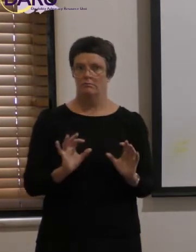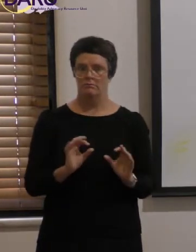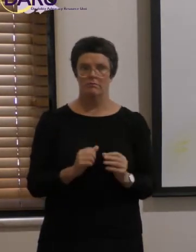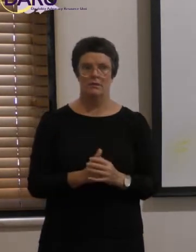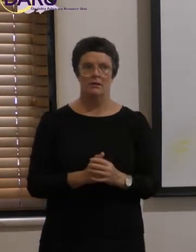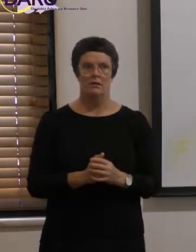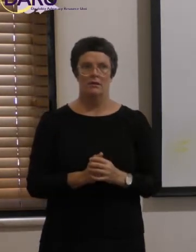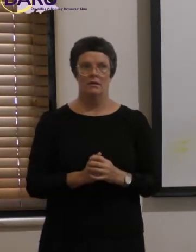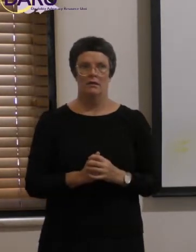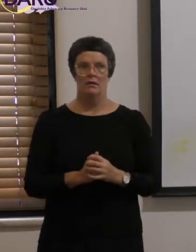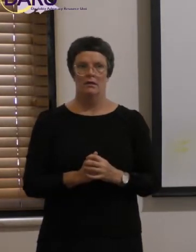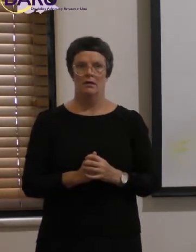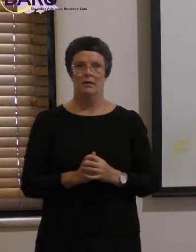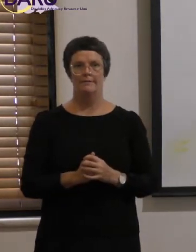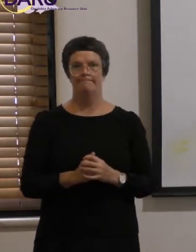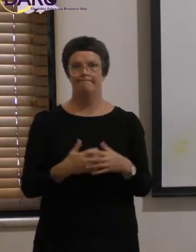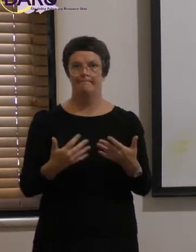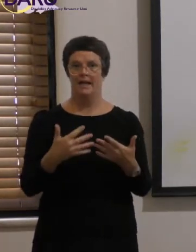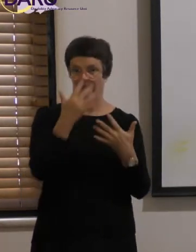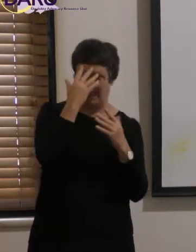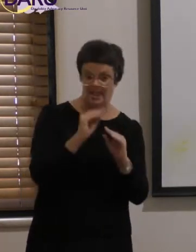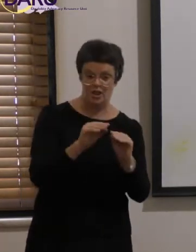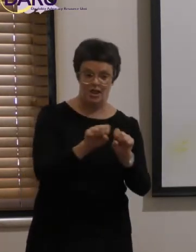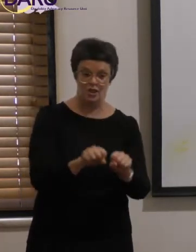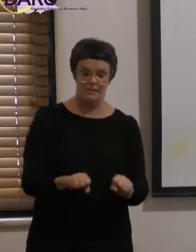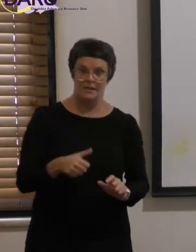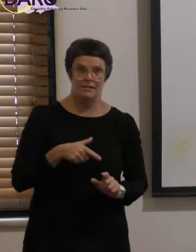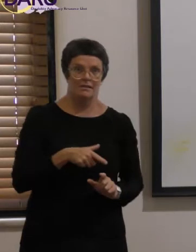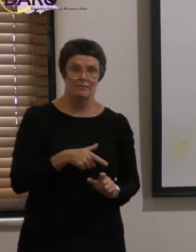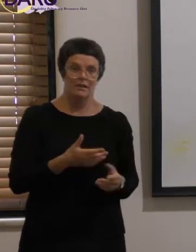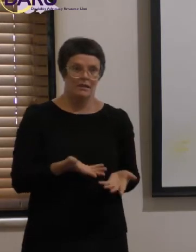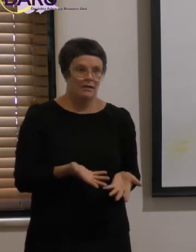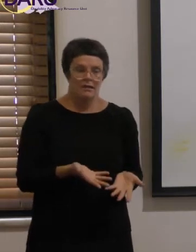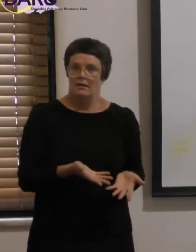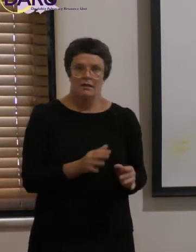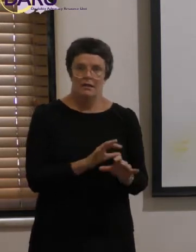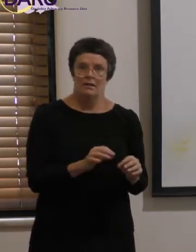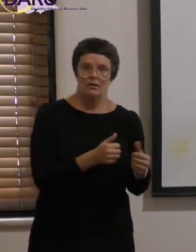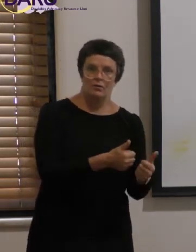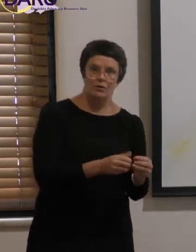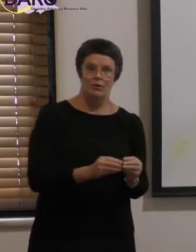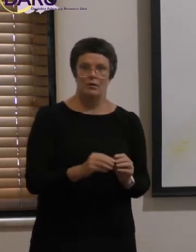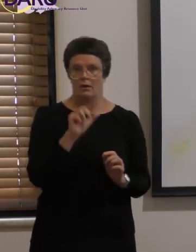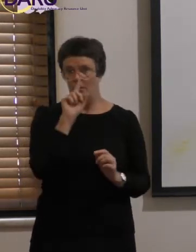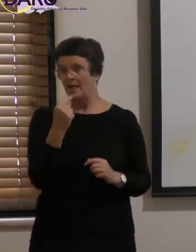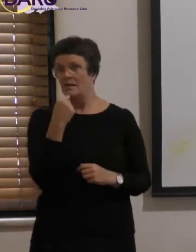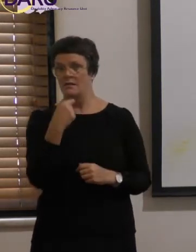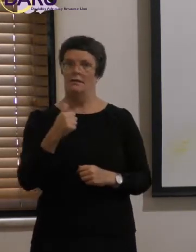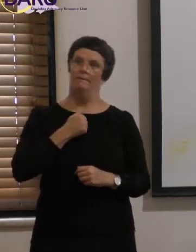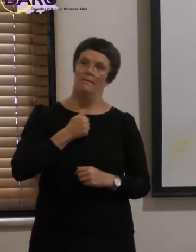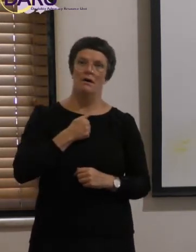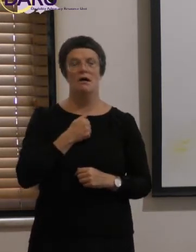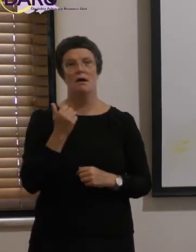of our education system, that we can't then say, okay, if my child's only going to school part-time, we'll just